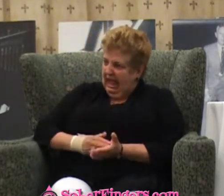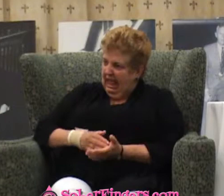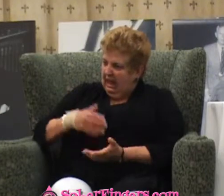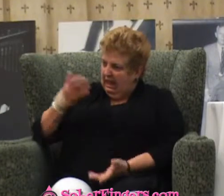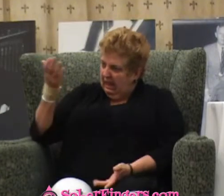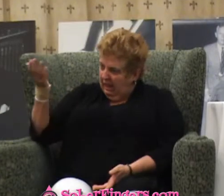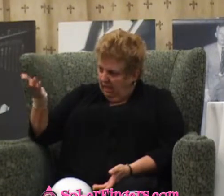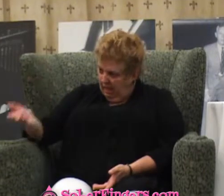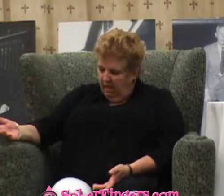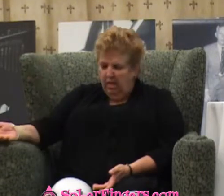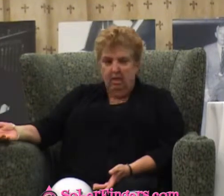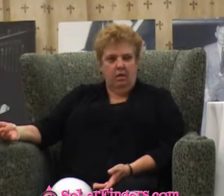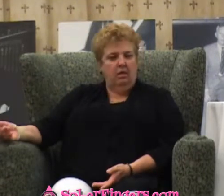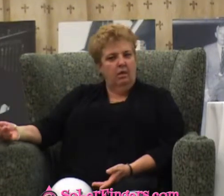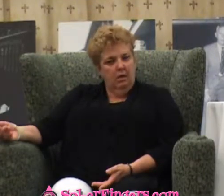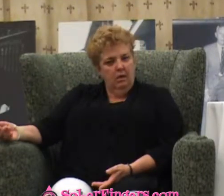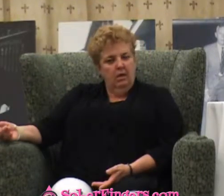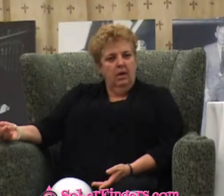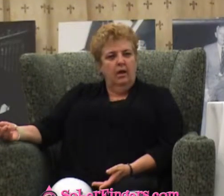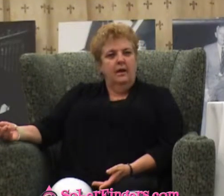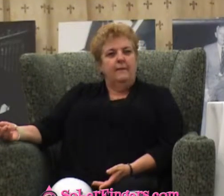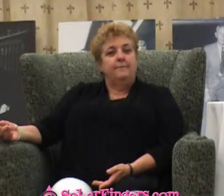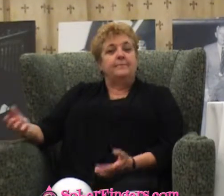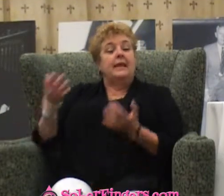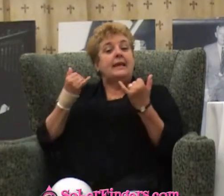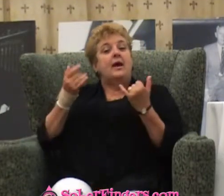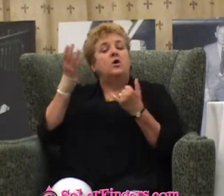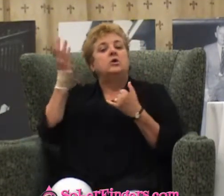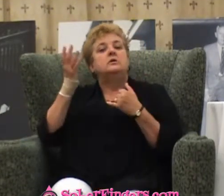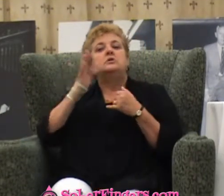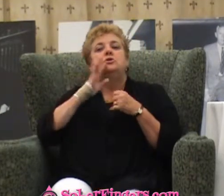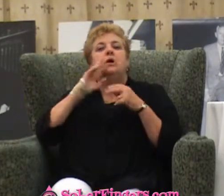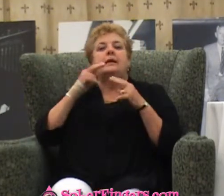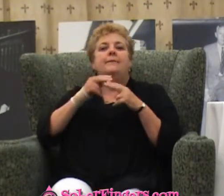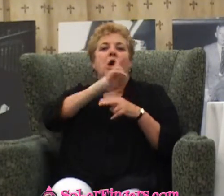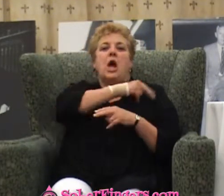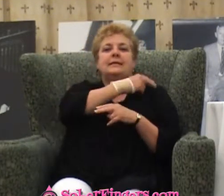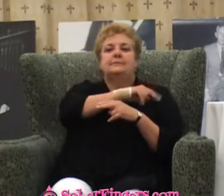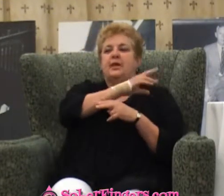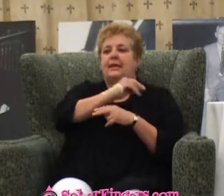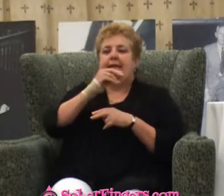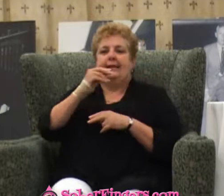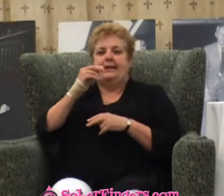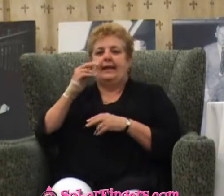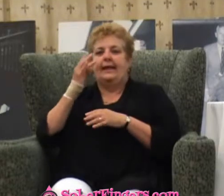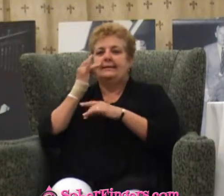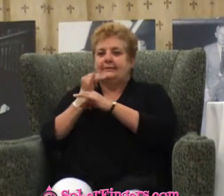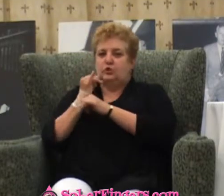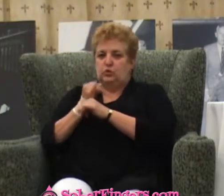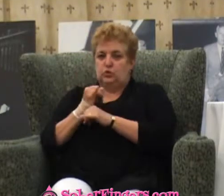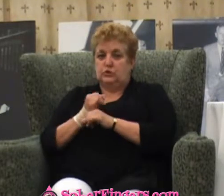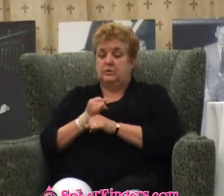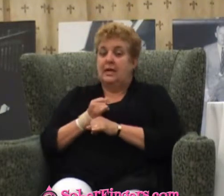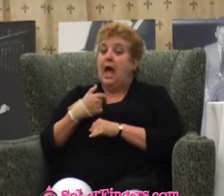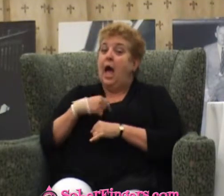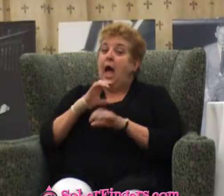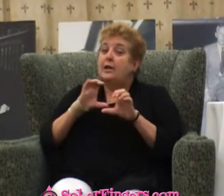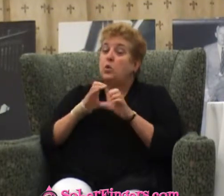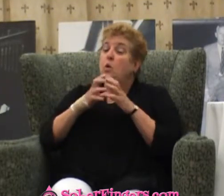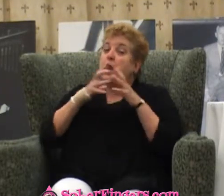You know, now, speaking about hospitals and institutions, H&I, I do a lot of H&I. You know why? Because I'm an alumni